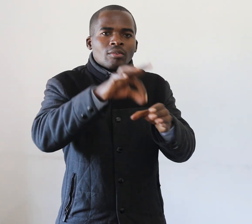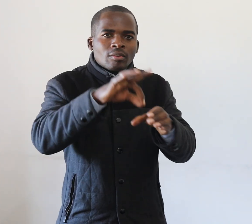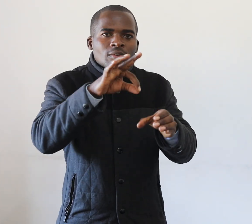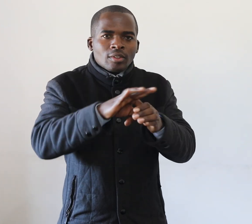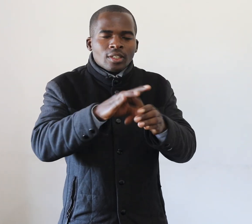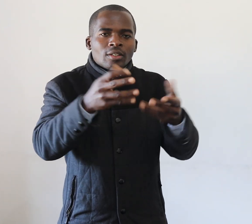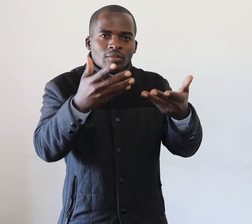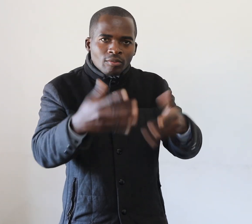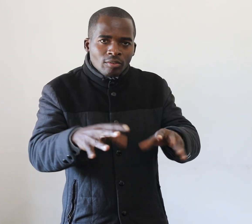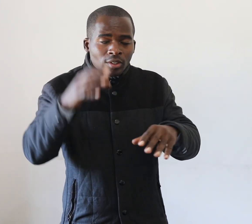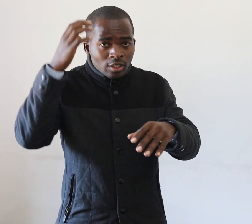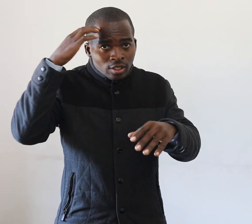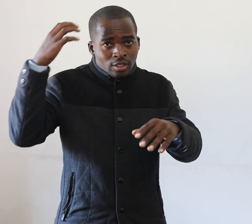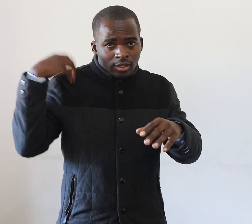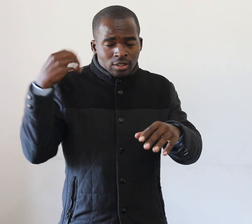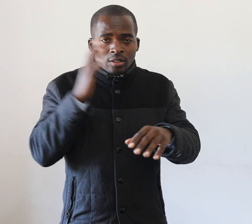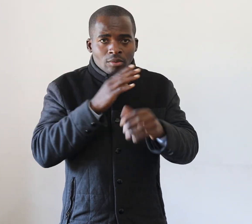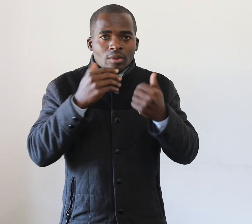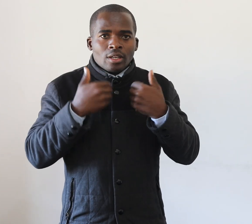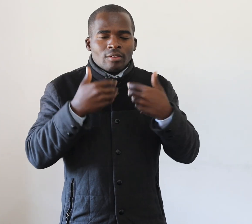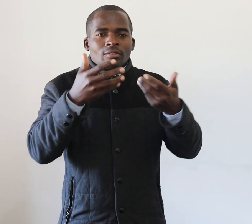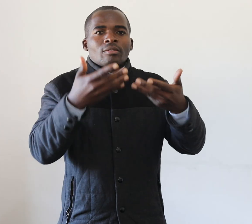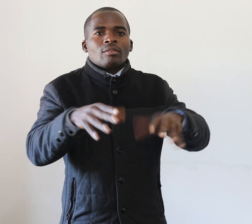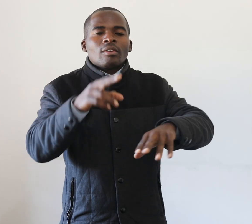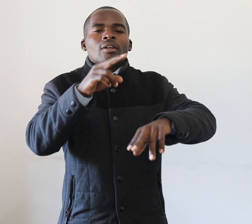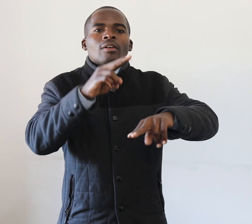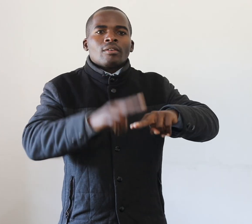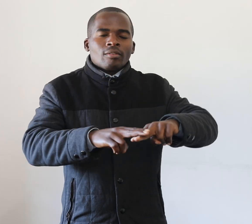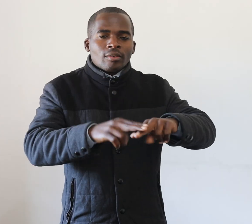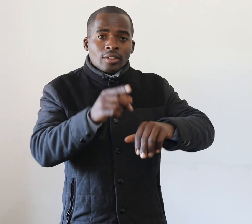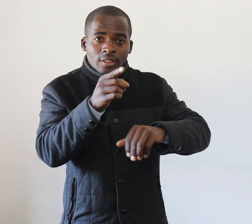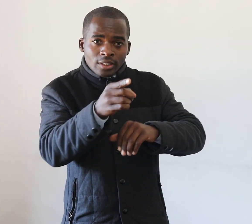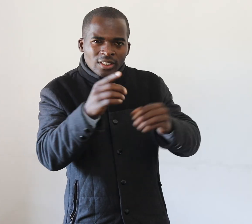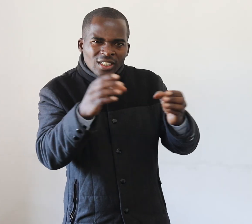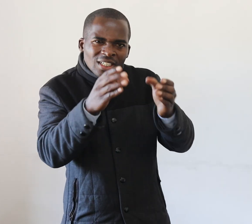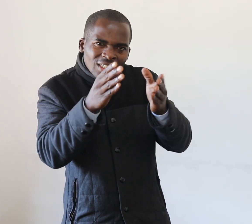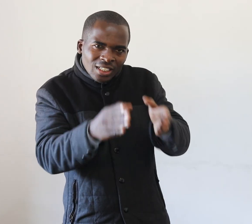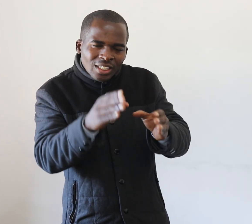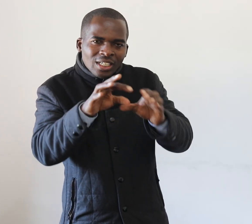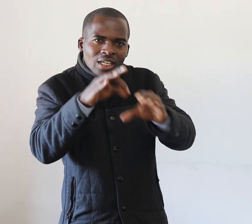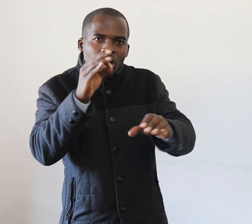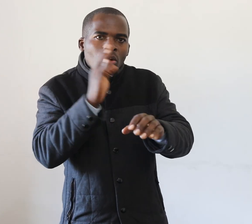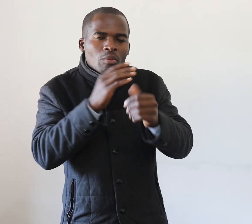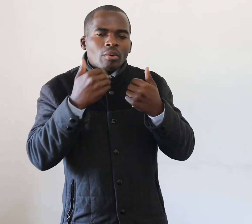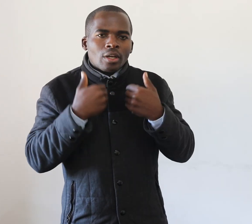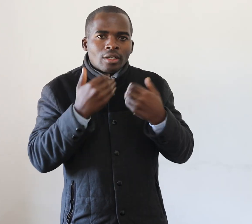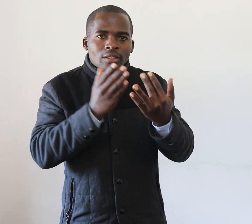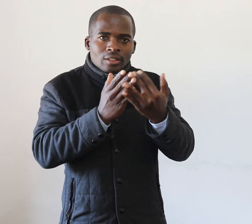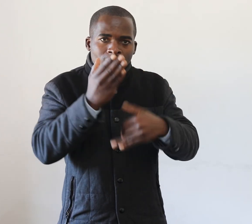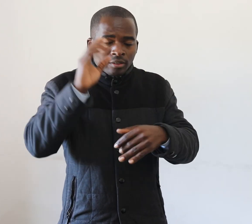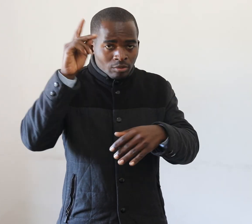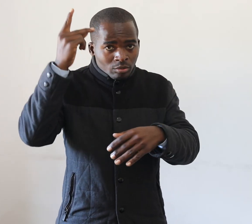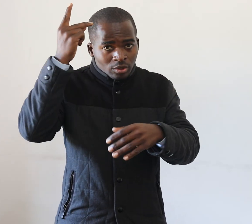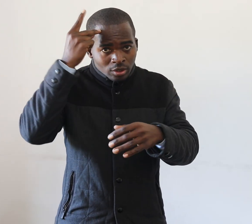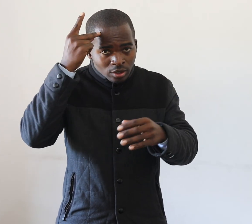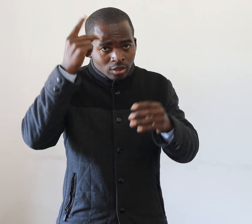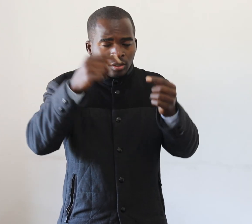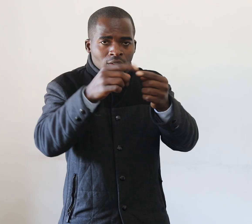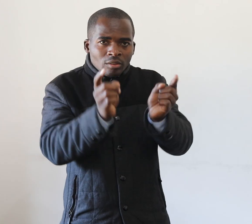or loses the seat. A councillor elected through a political party list can lose the seat for